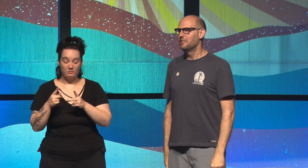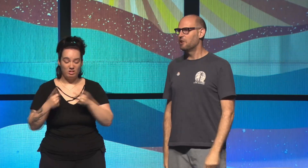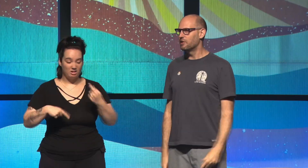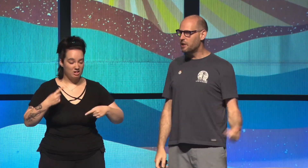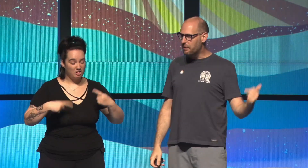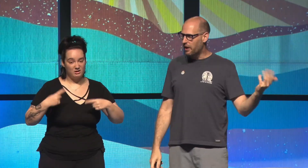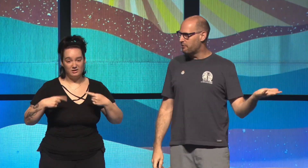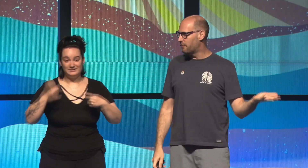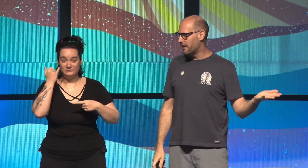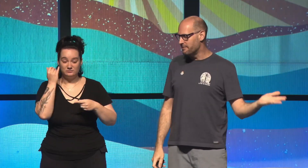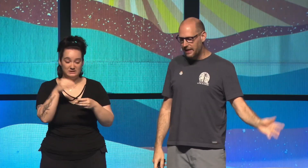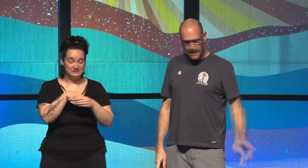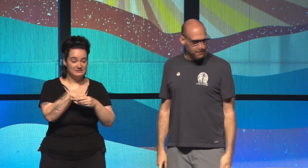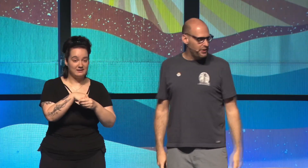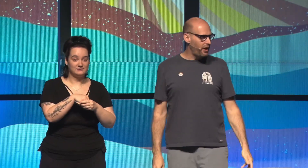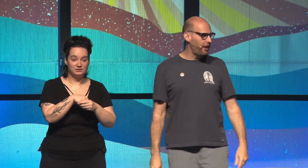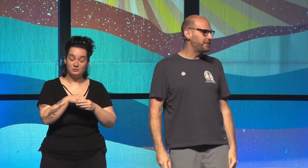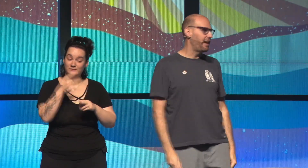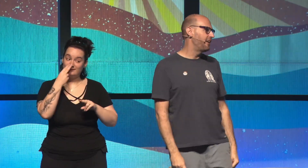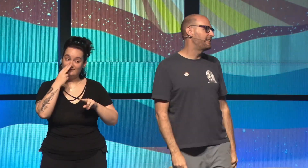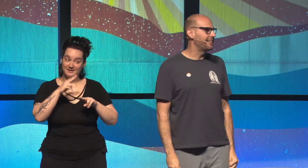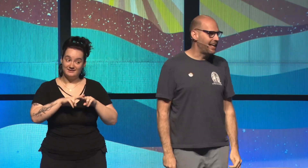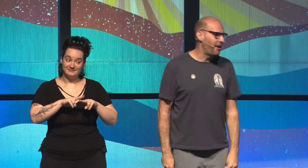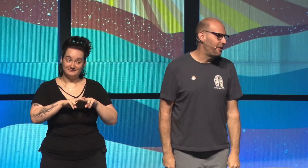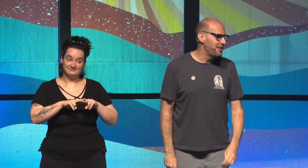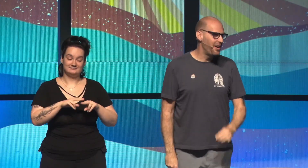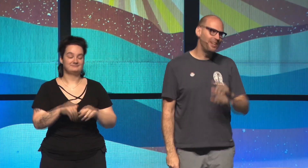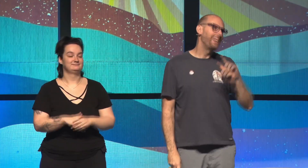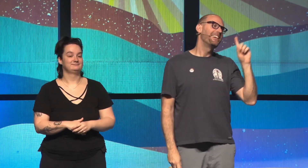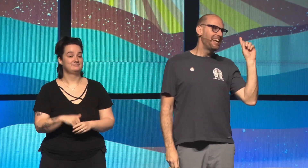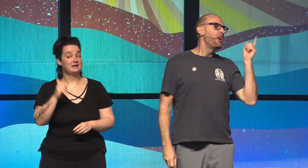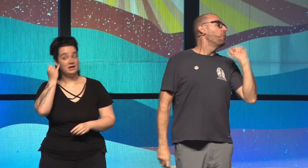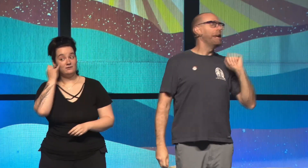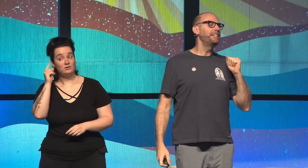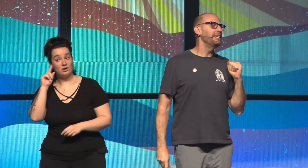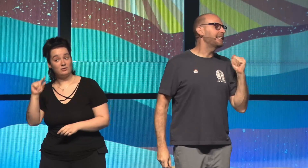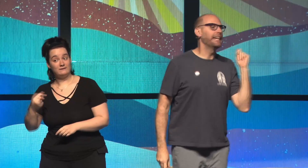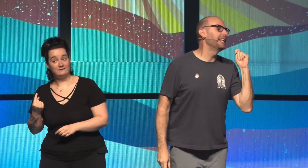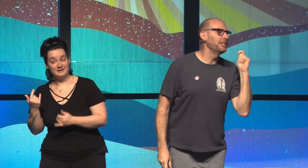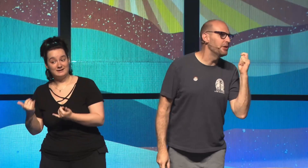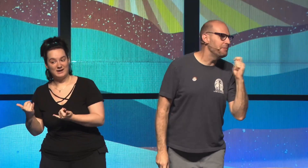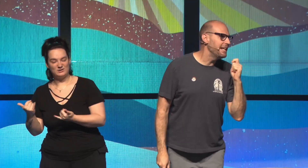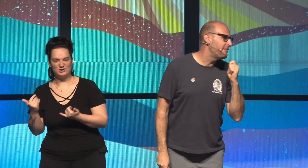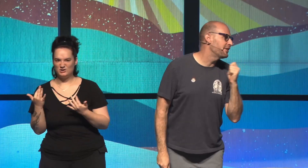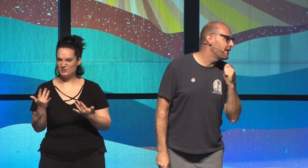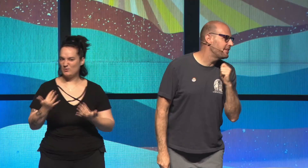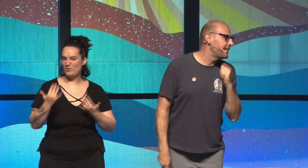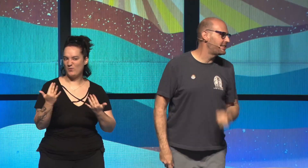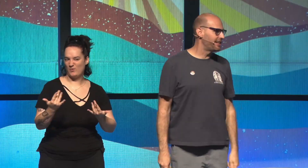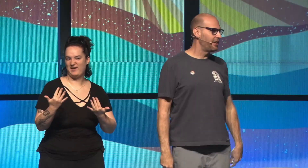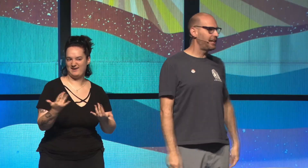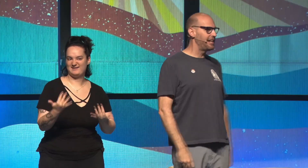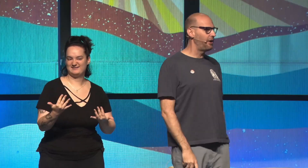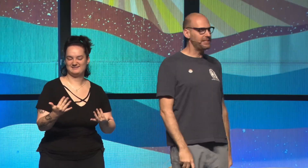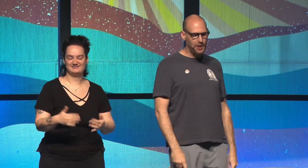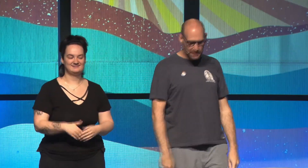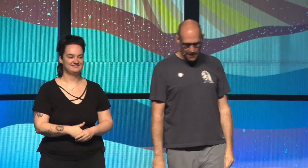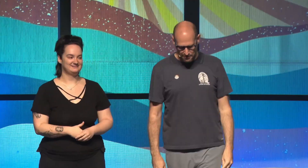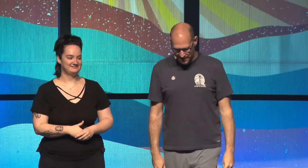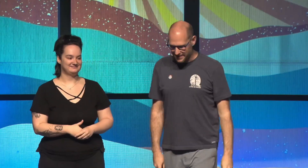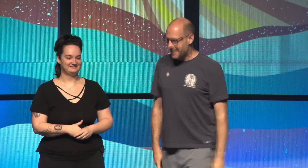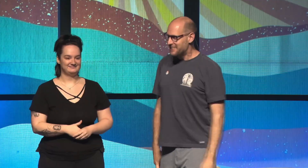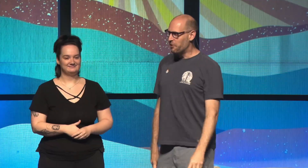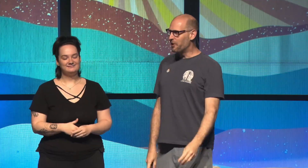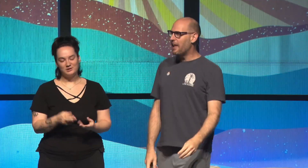beginning. So it's going to be a lot of fun. And if you thought I was a heretic now, wait till you get a load of me after Revelation. Okay, no, it's going to be a